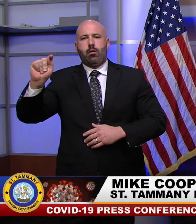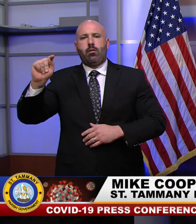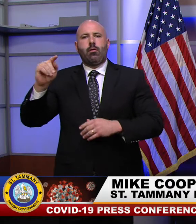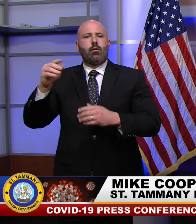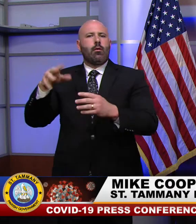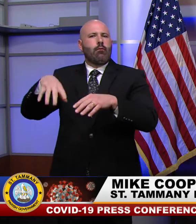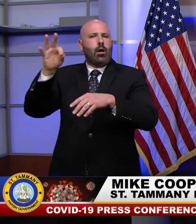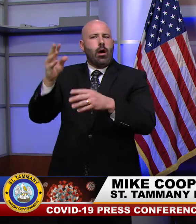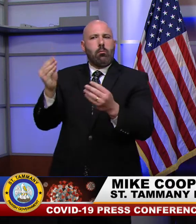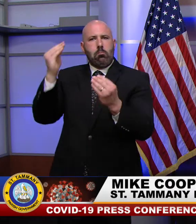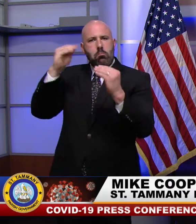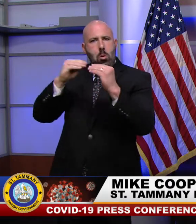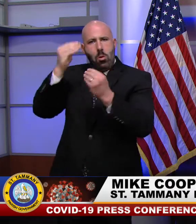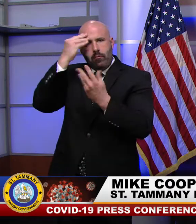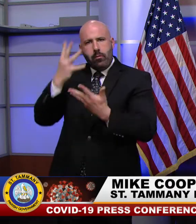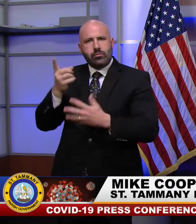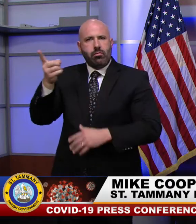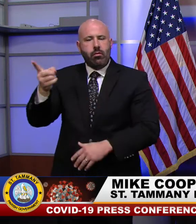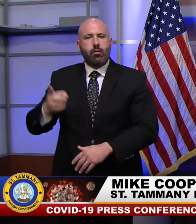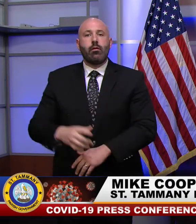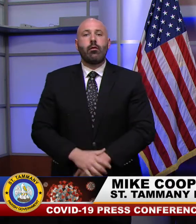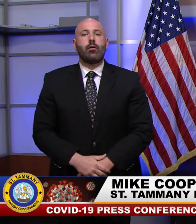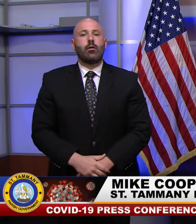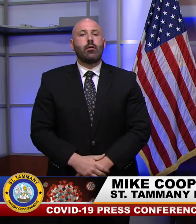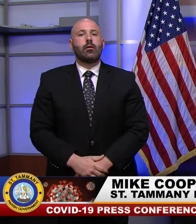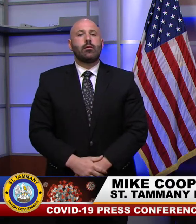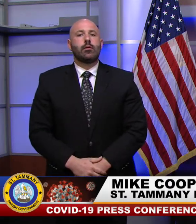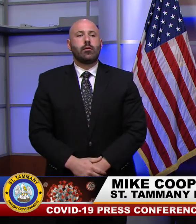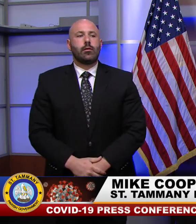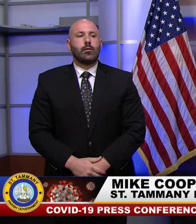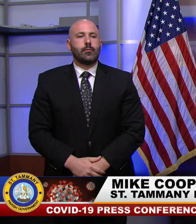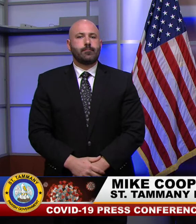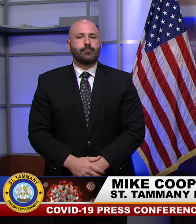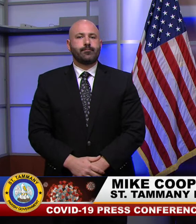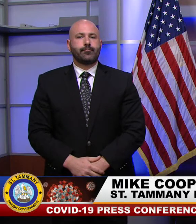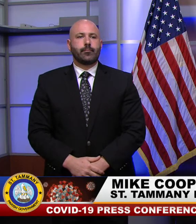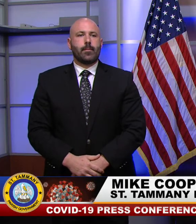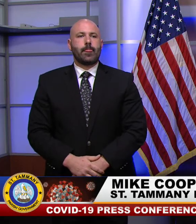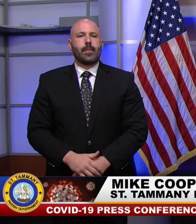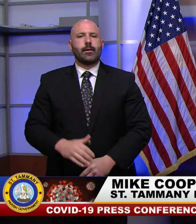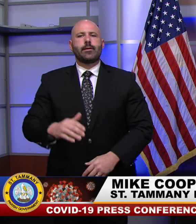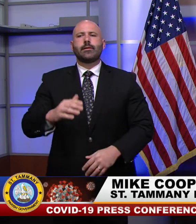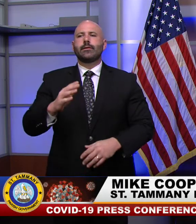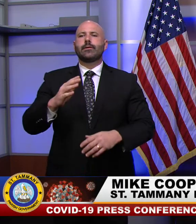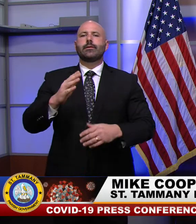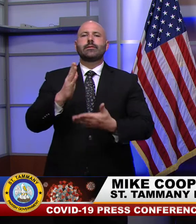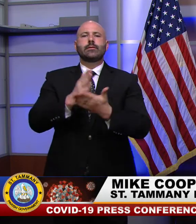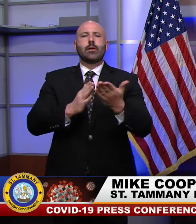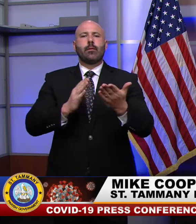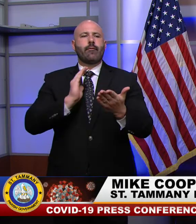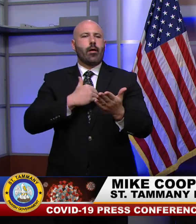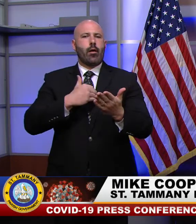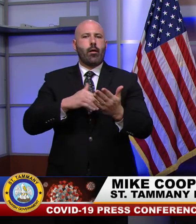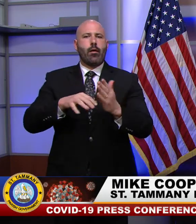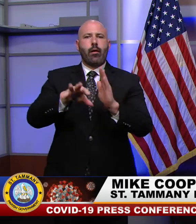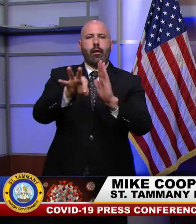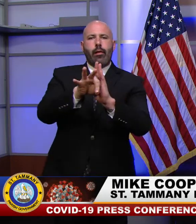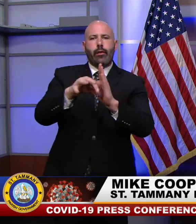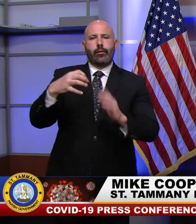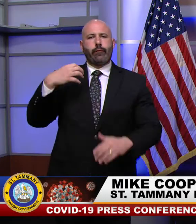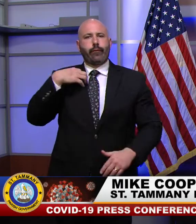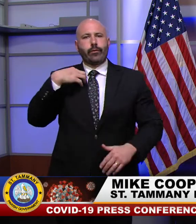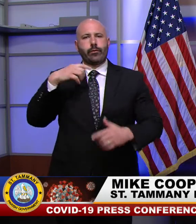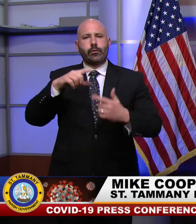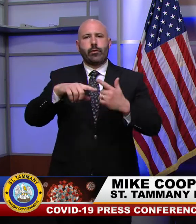I would now like to read some statements from some of our elected officials and other agencies